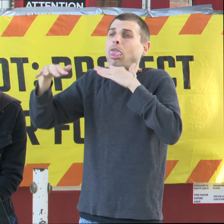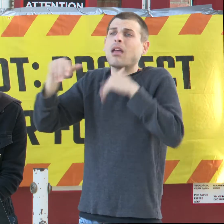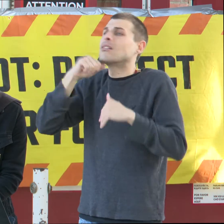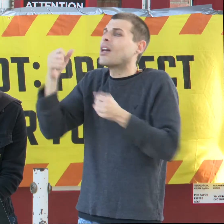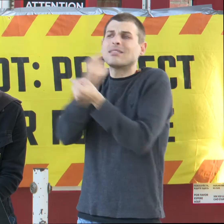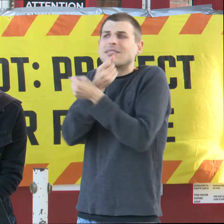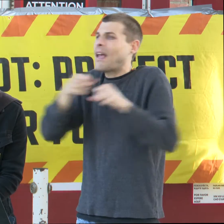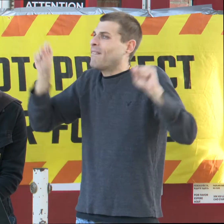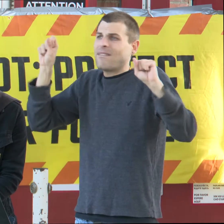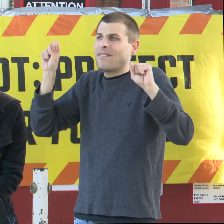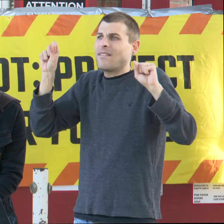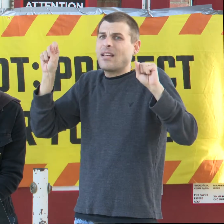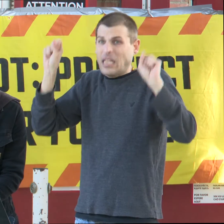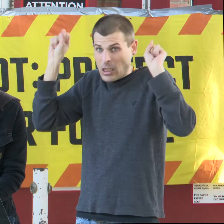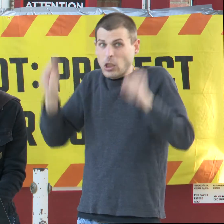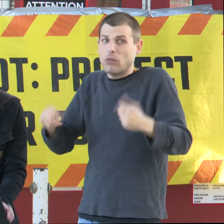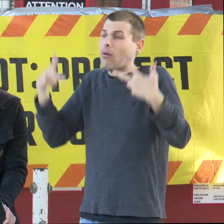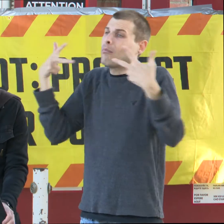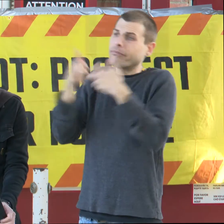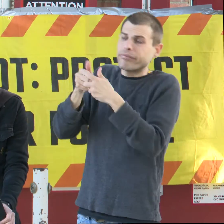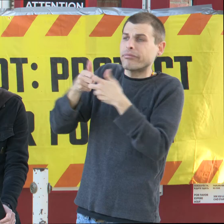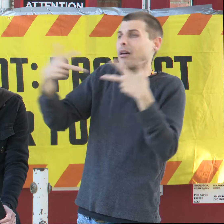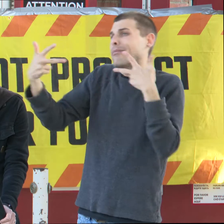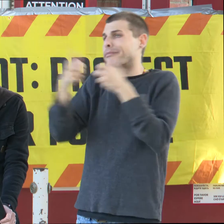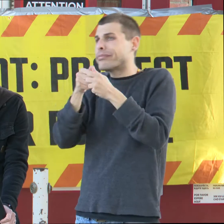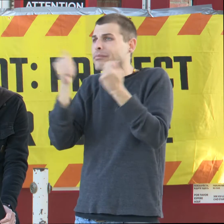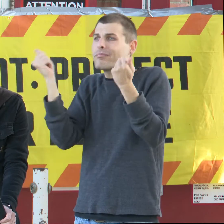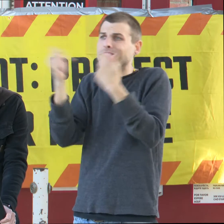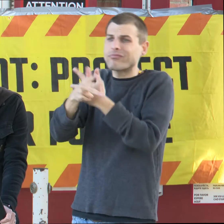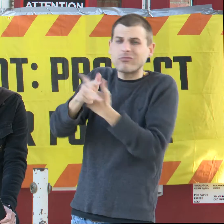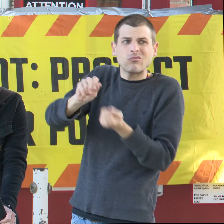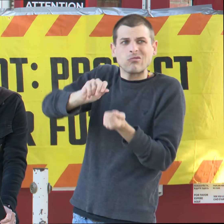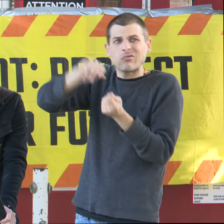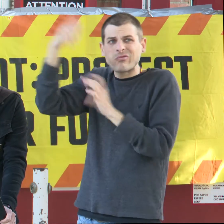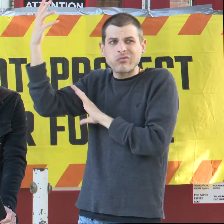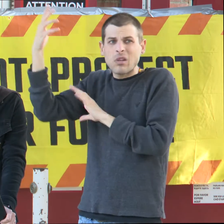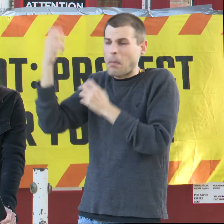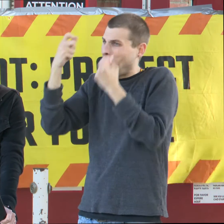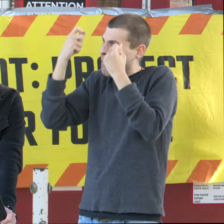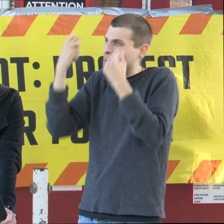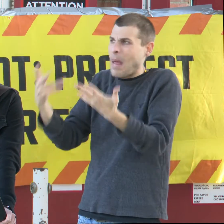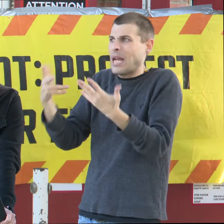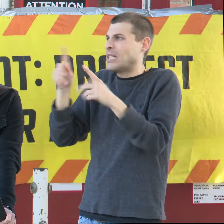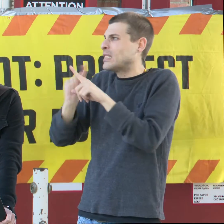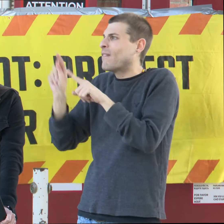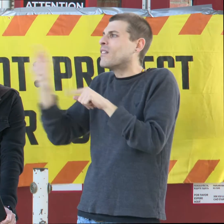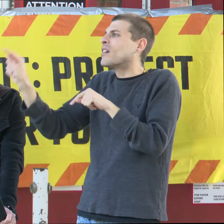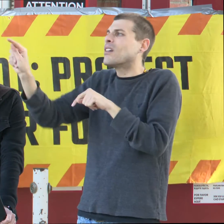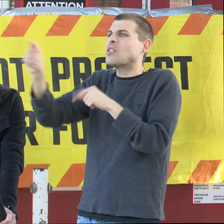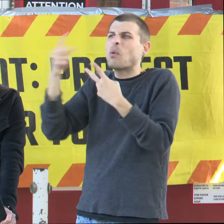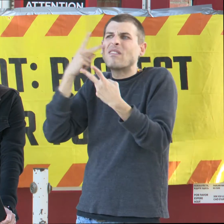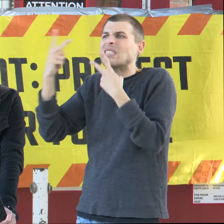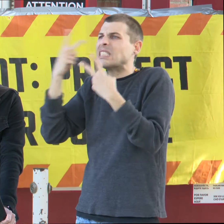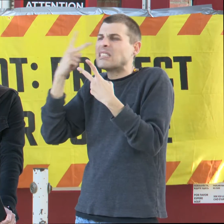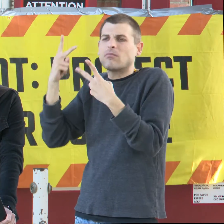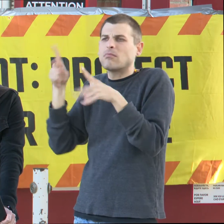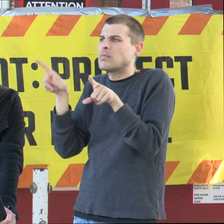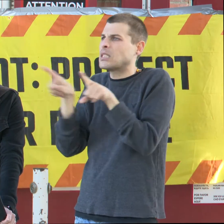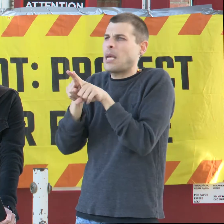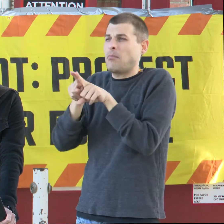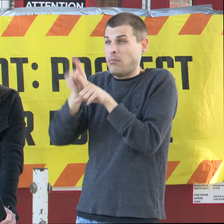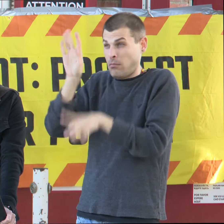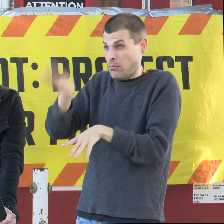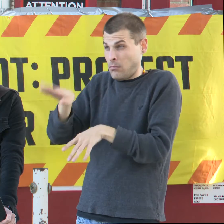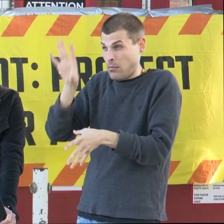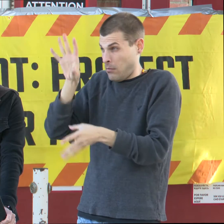serious conditions, collisions compared to many other dangerous roads that ODOT owns and operates, specifically in East Portland. 13 people have